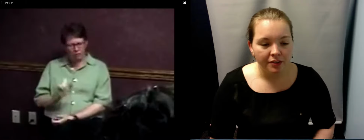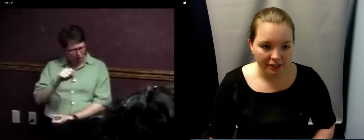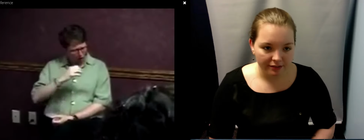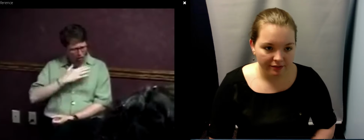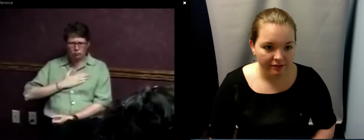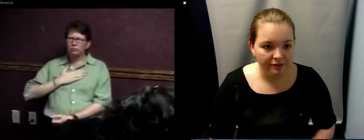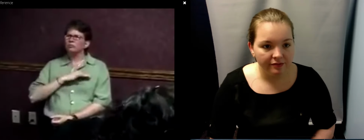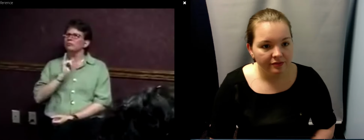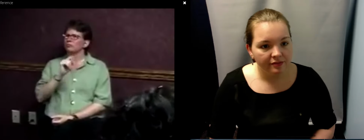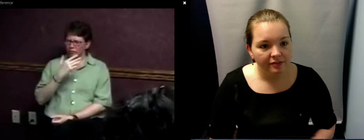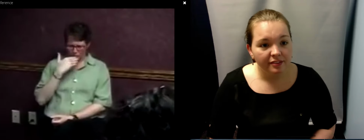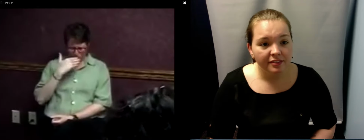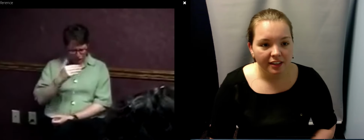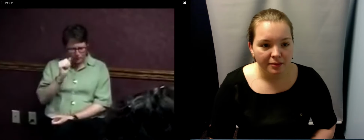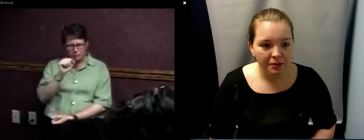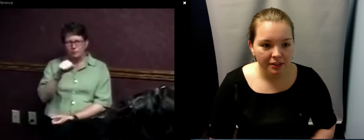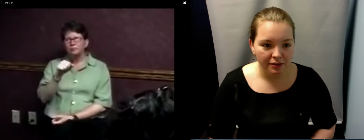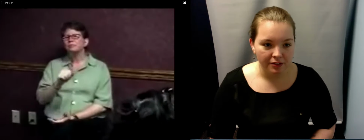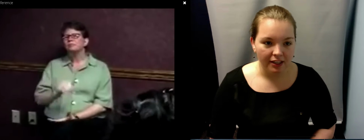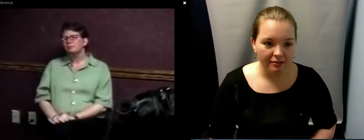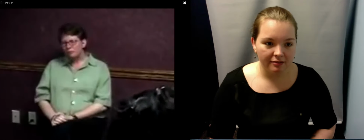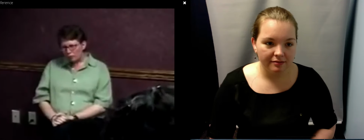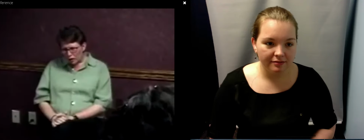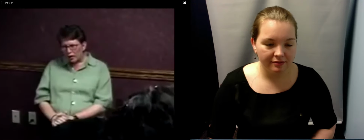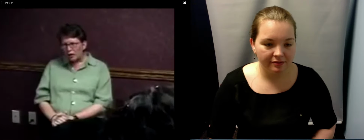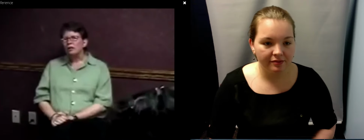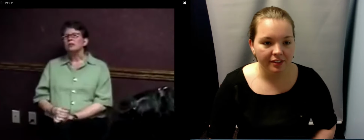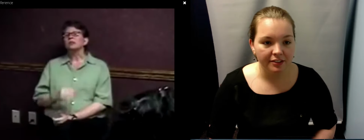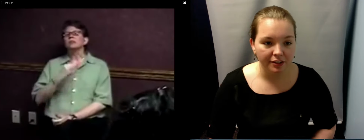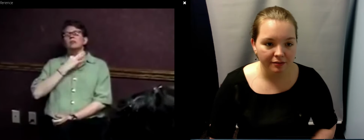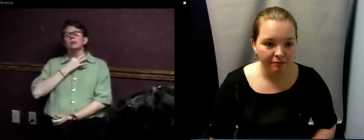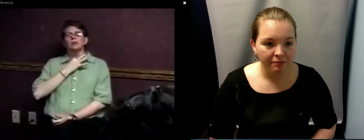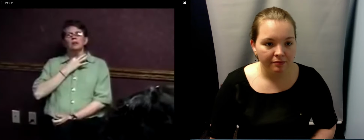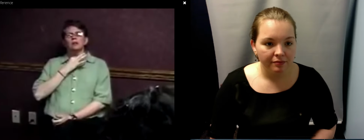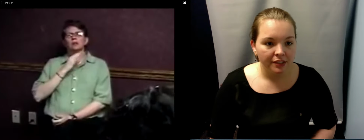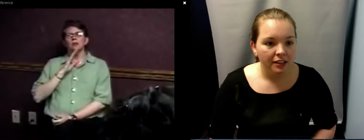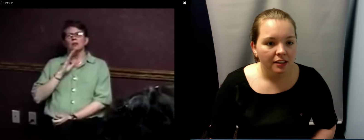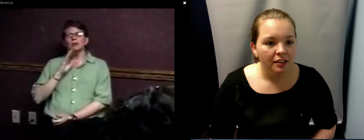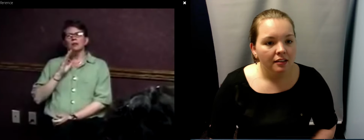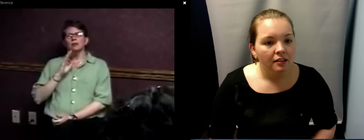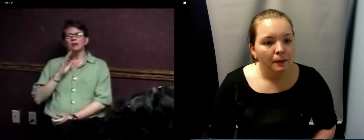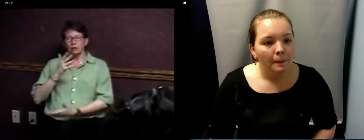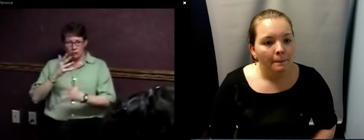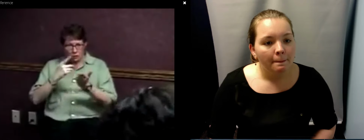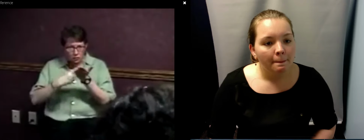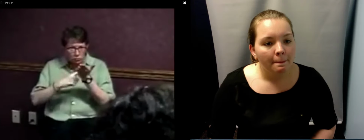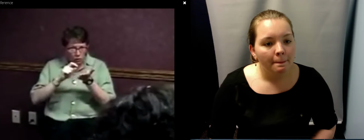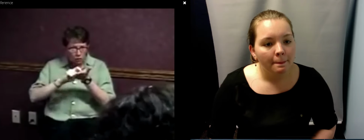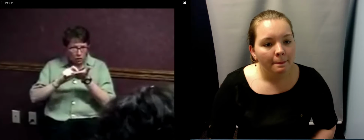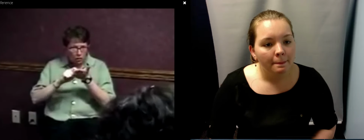Oh, good. Yes, please do that. That's good.